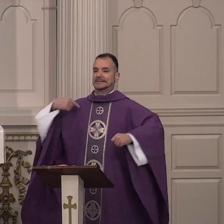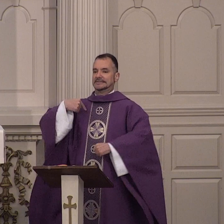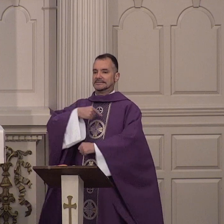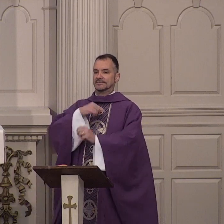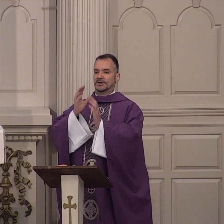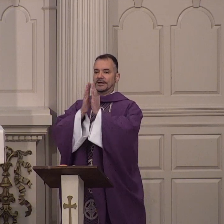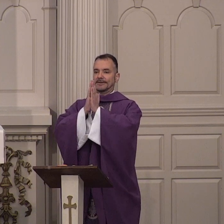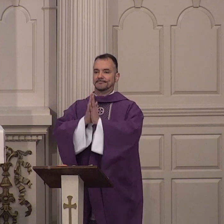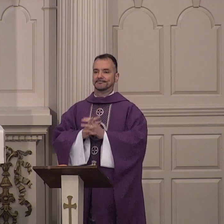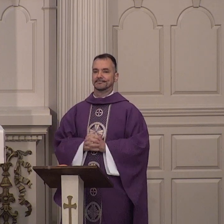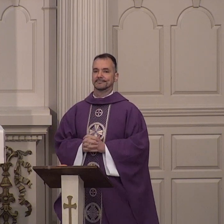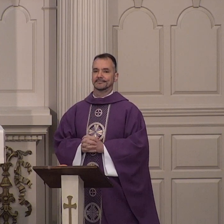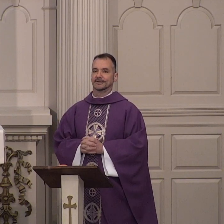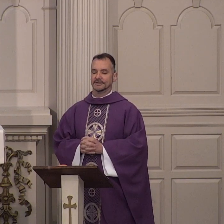Let us pray.